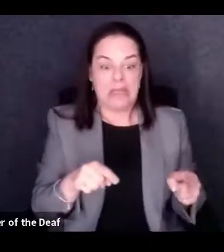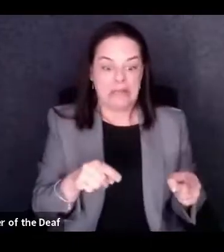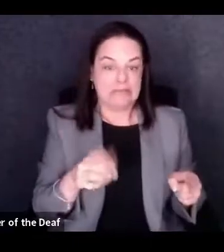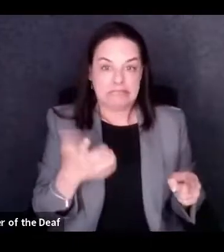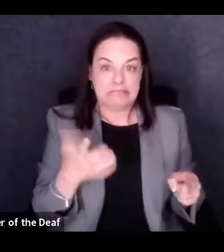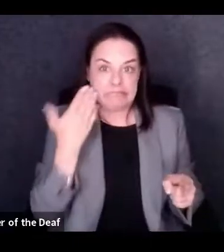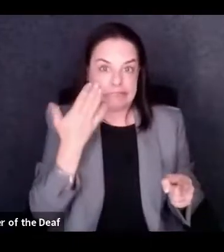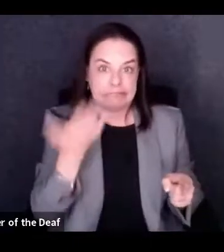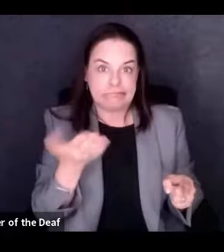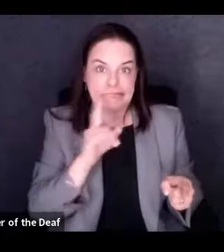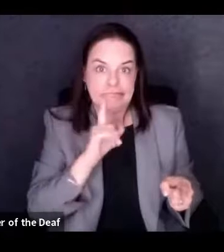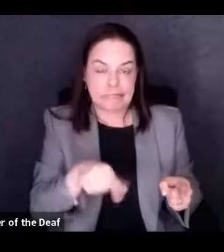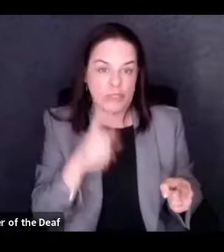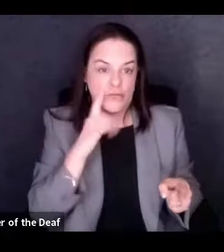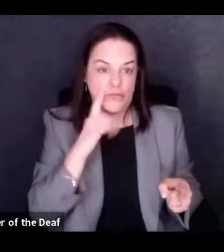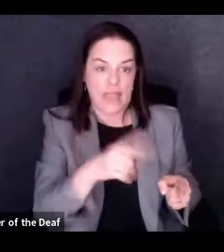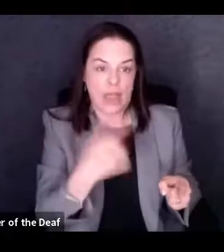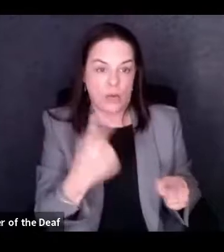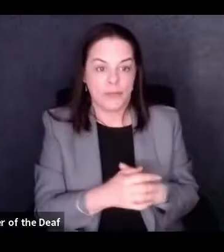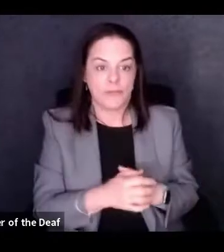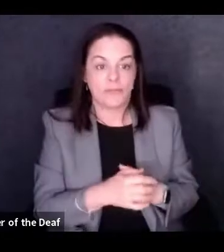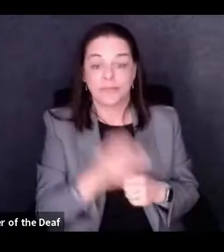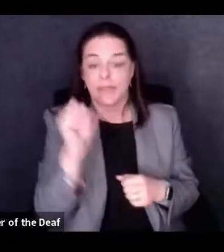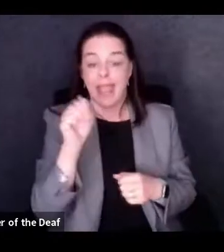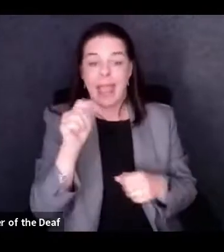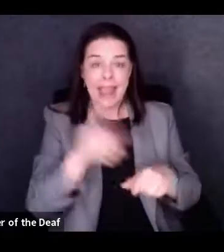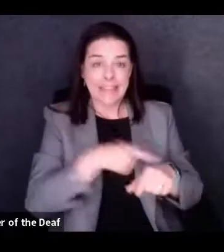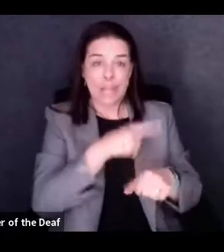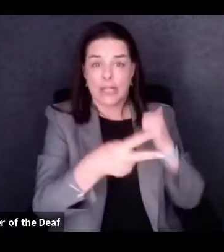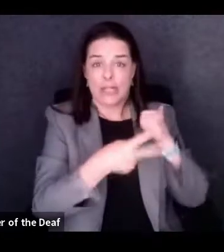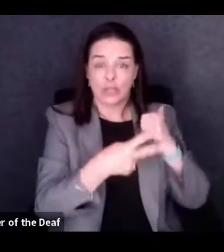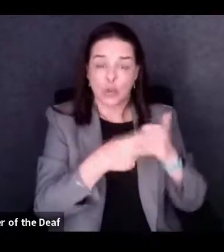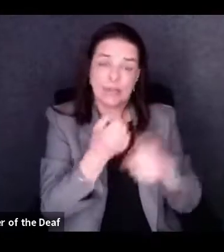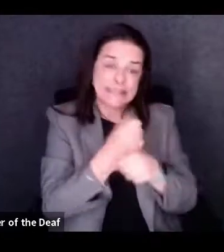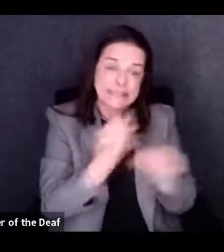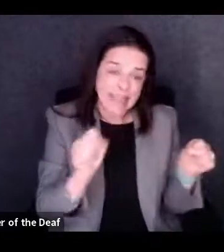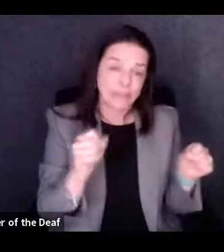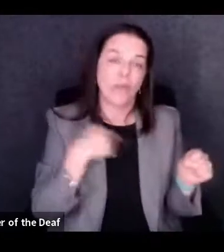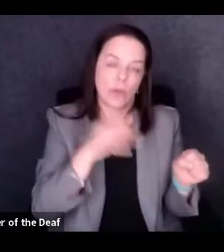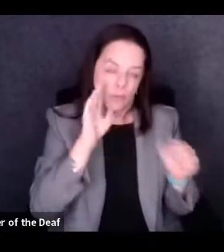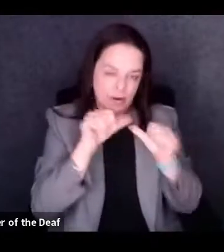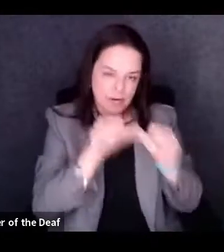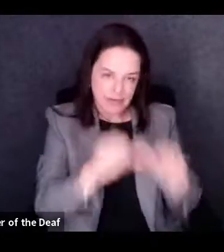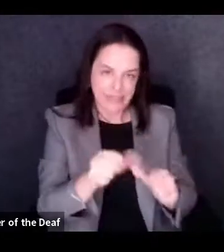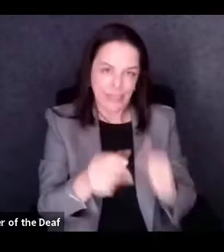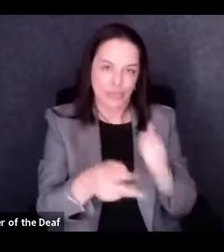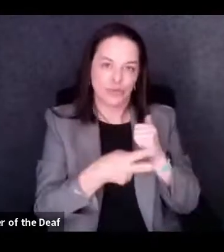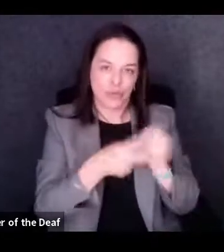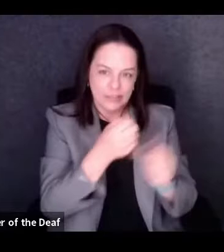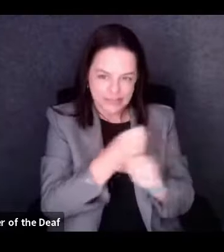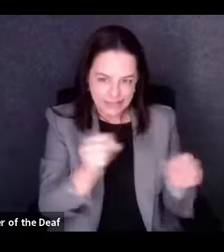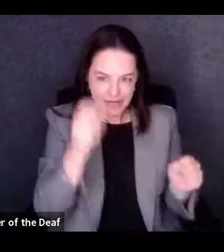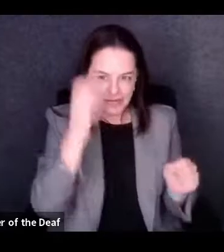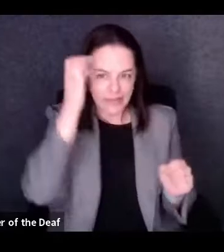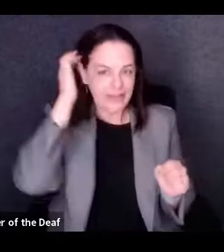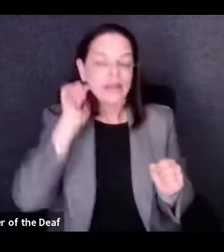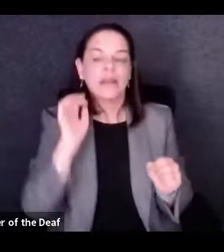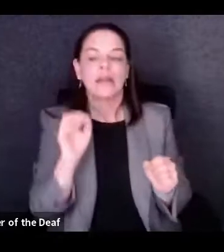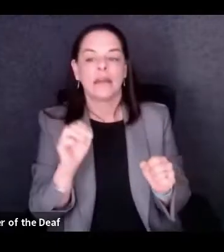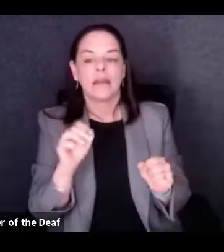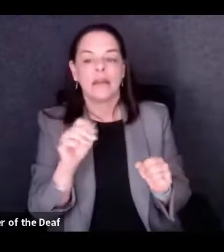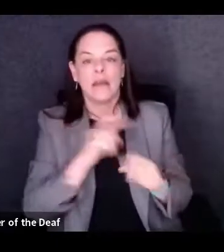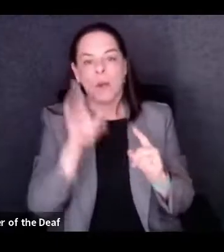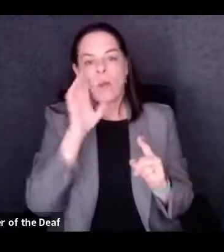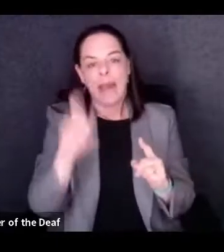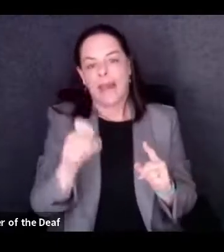can't give an overall. Yeah, as long as they're stored safely, which we will continue to do as well. Dr. Buchanan just pointed that out as well. But we'll have